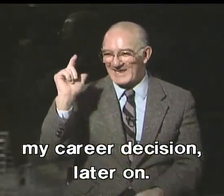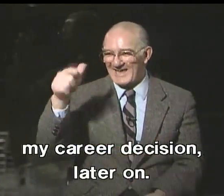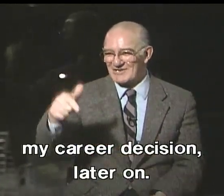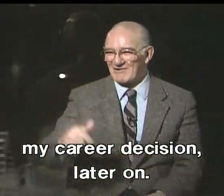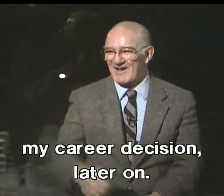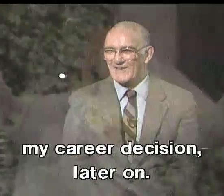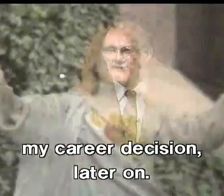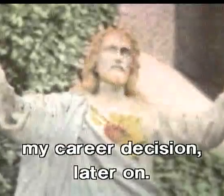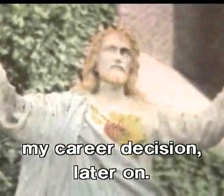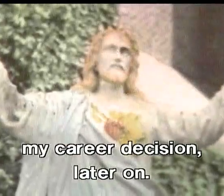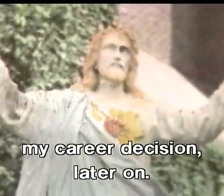later on.